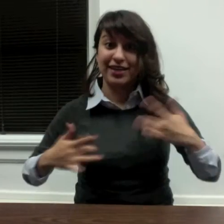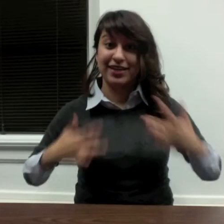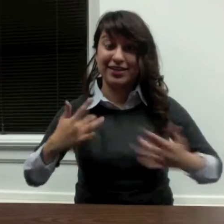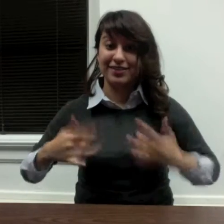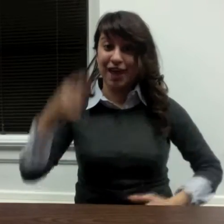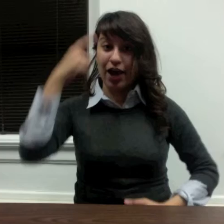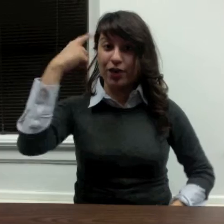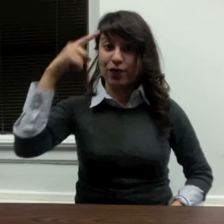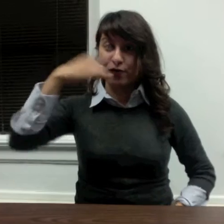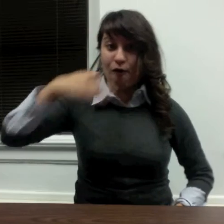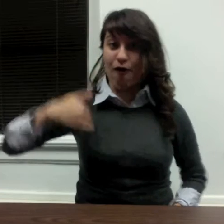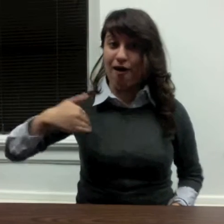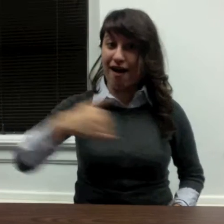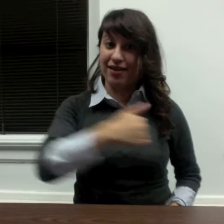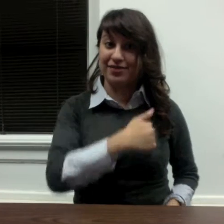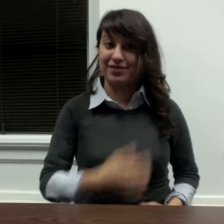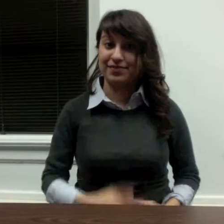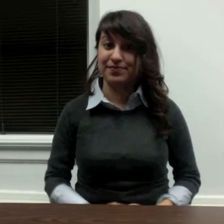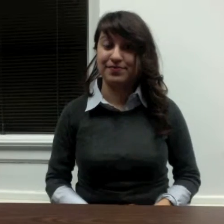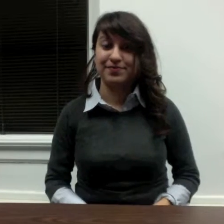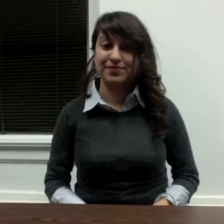So we're pretty sure we're going to pick that one.